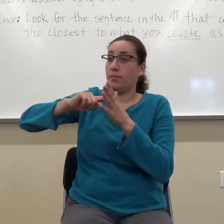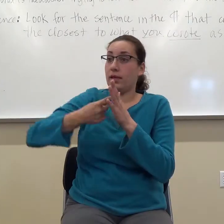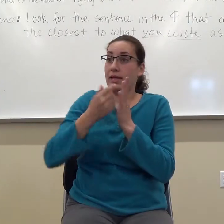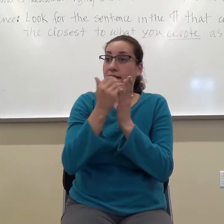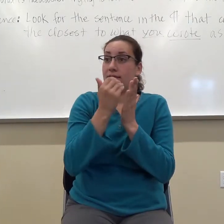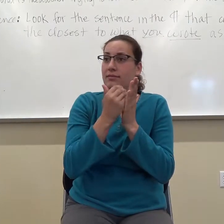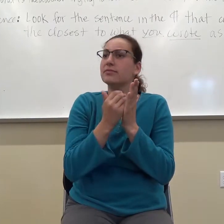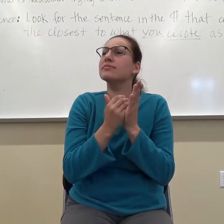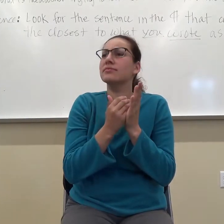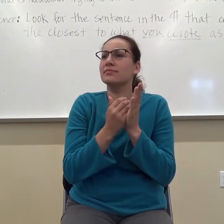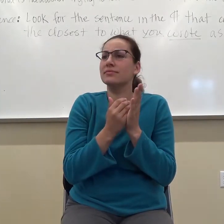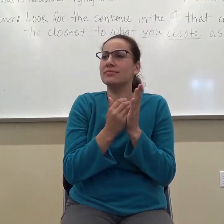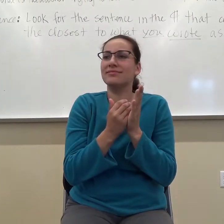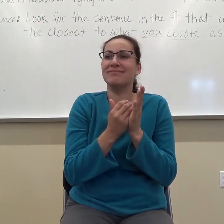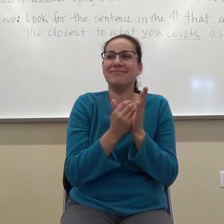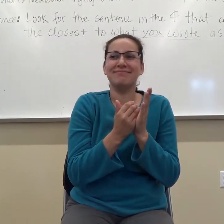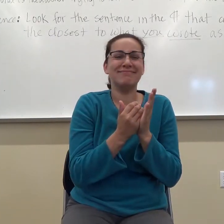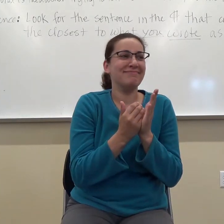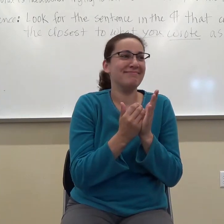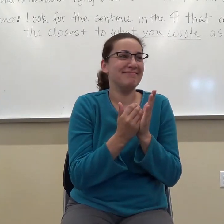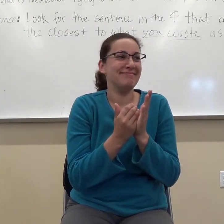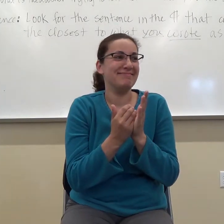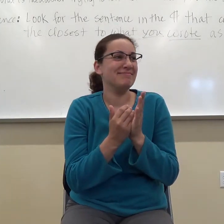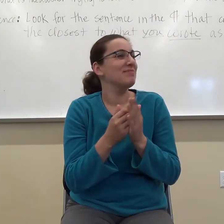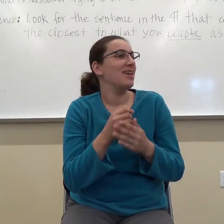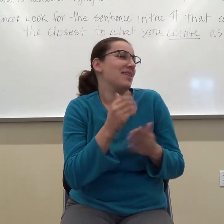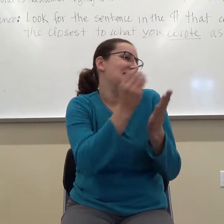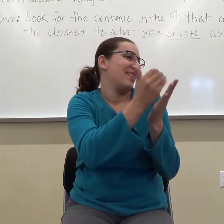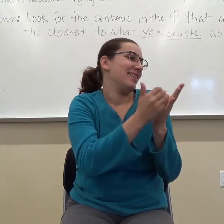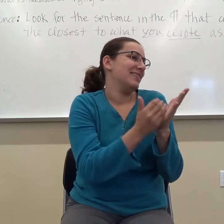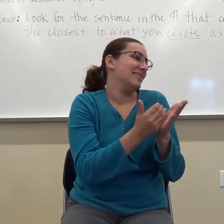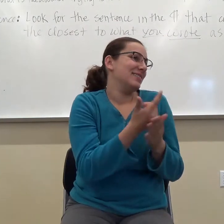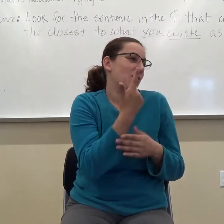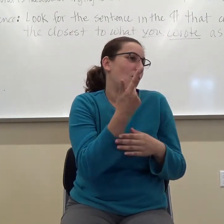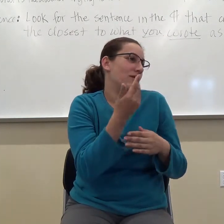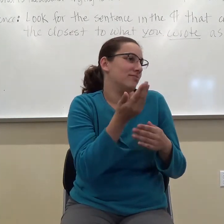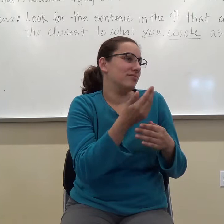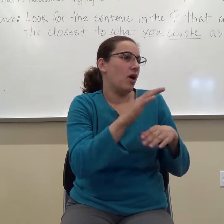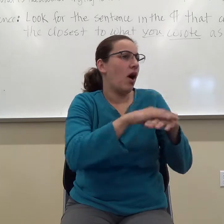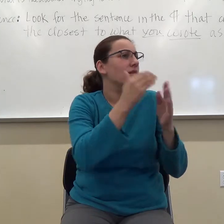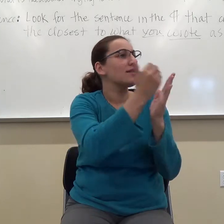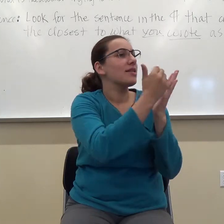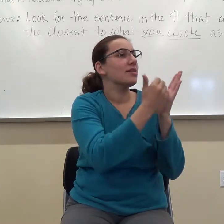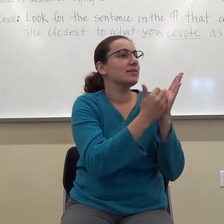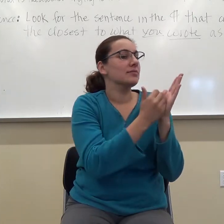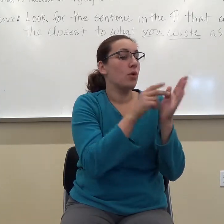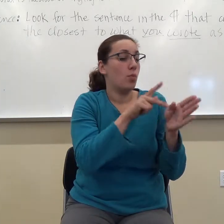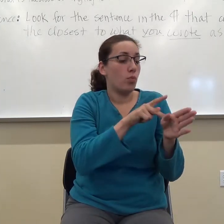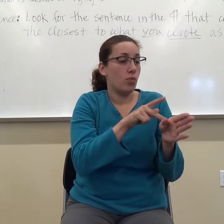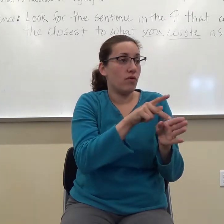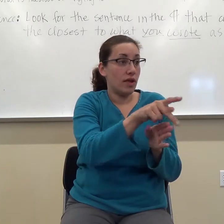This is one of the things on the list. Work, or, Professional